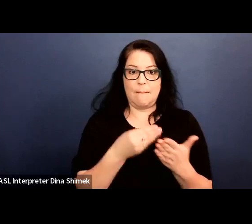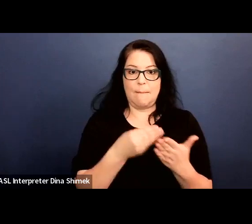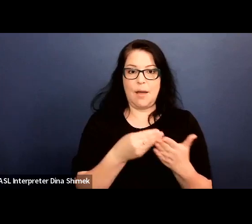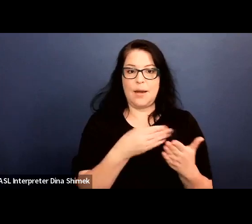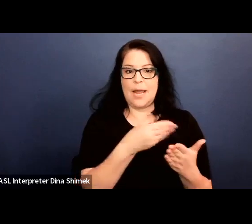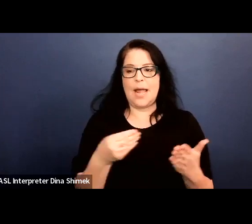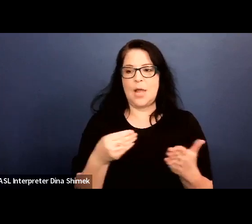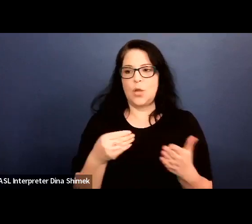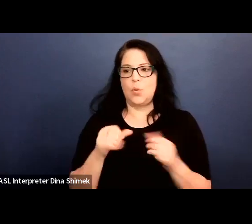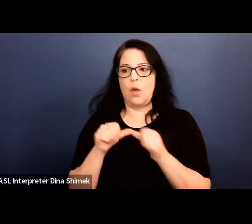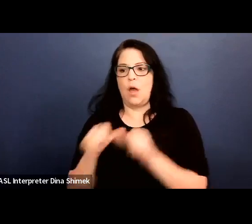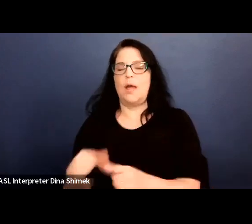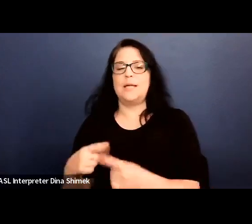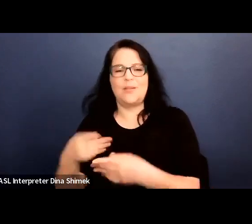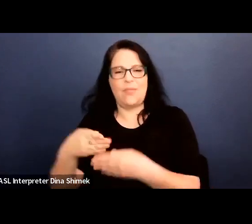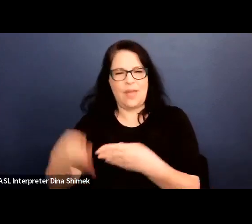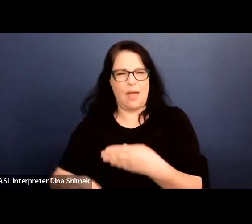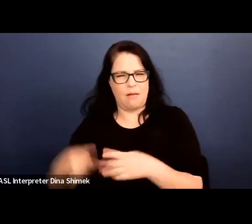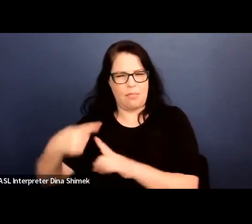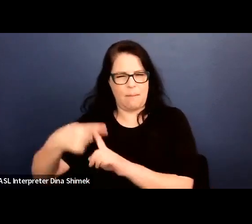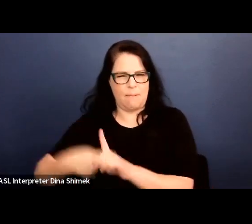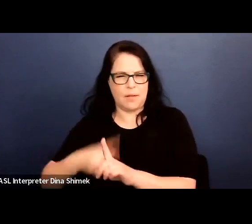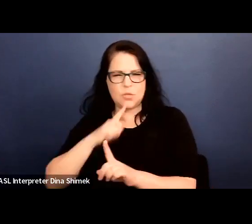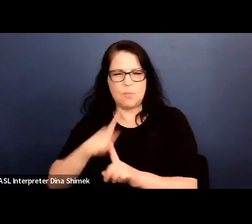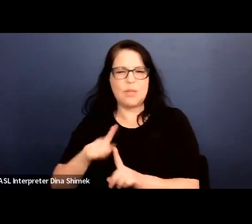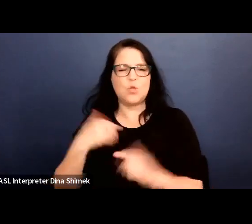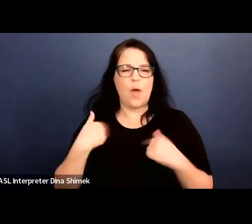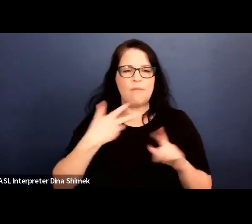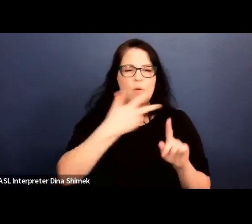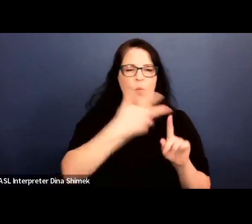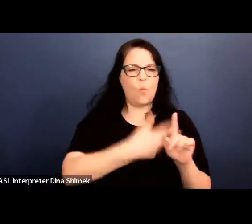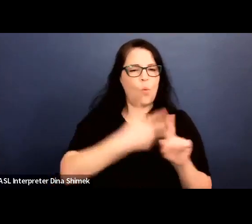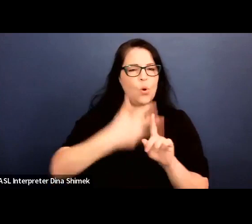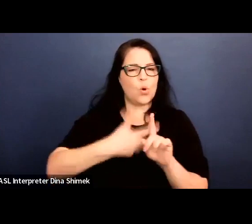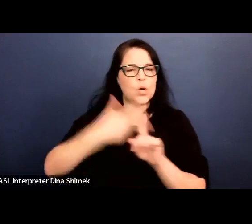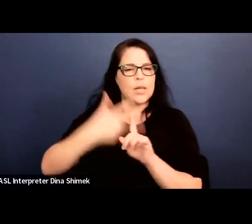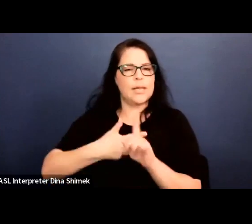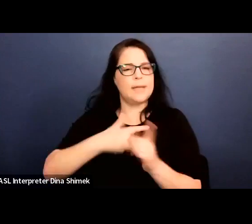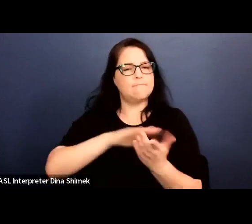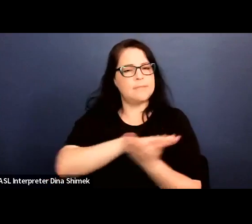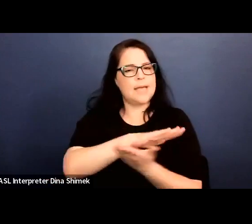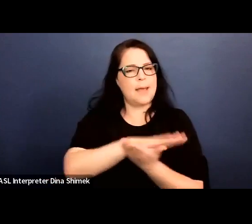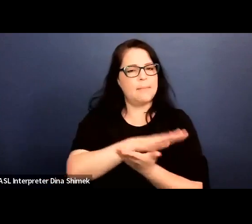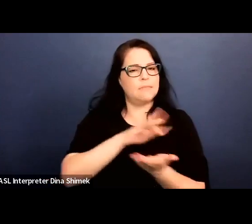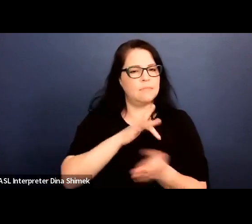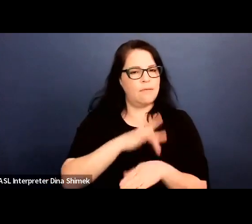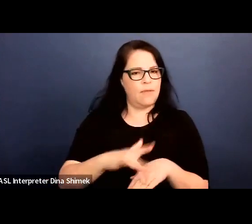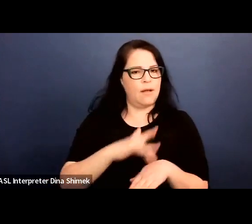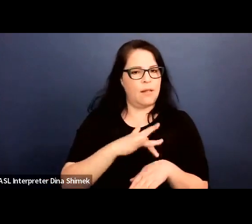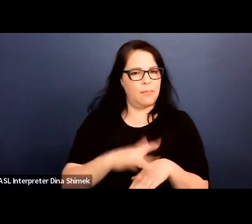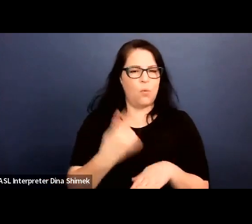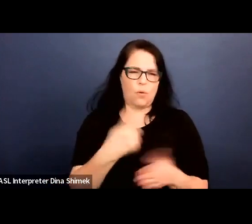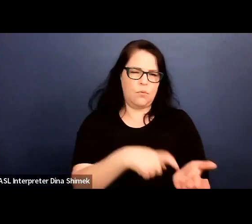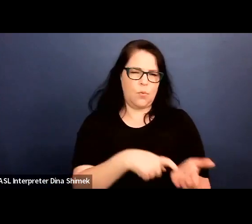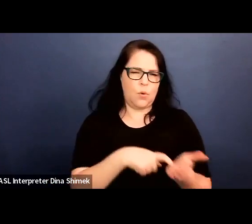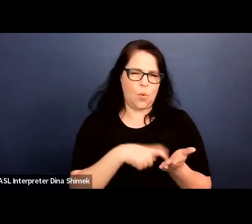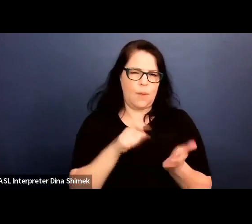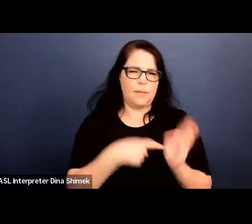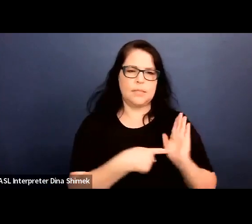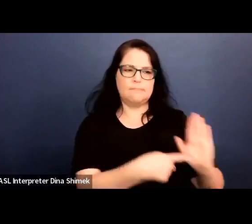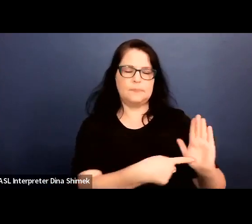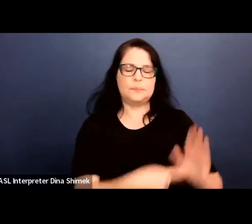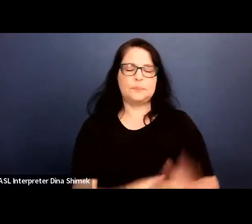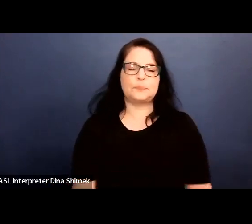of the month. So make sure you have those quarterly statements available, because that's one of the things they're going to